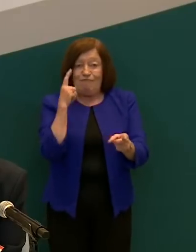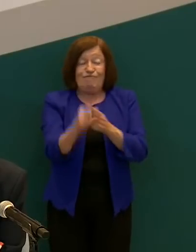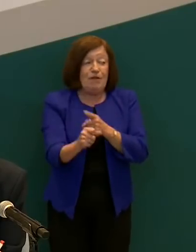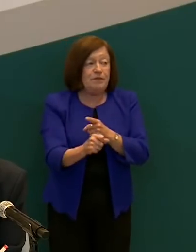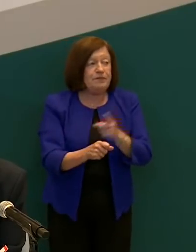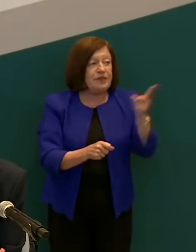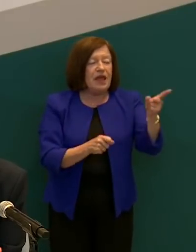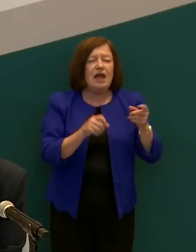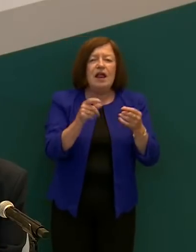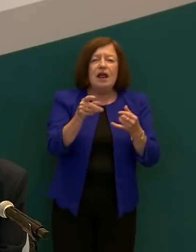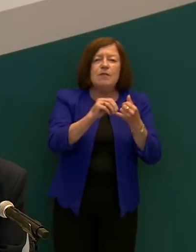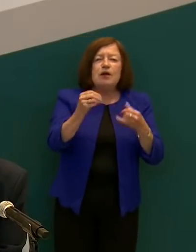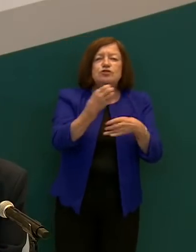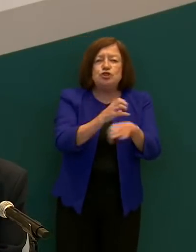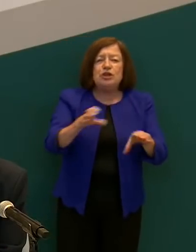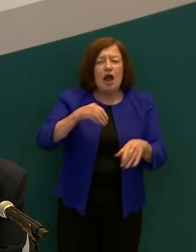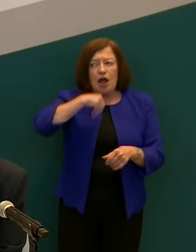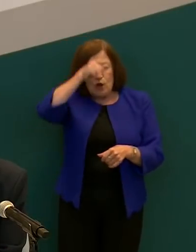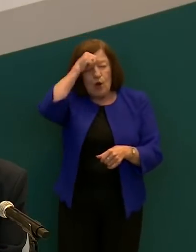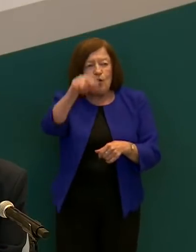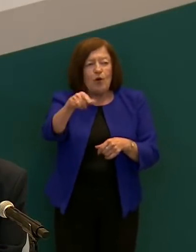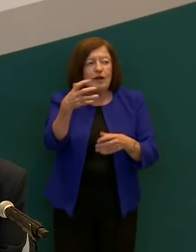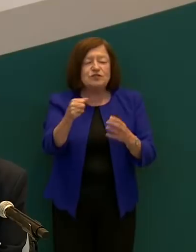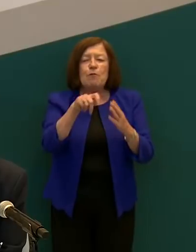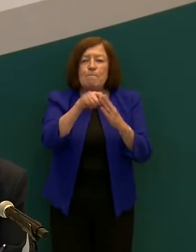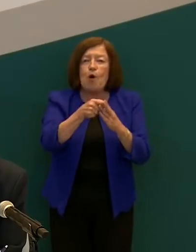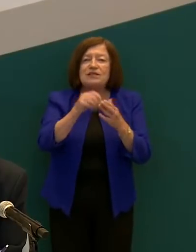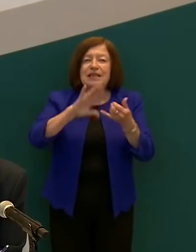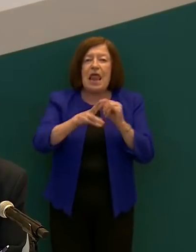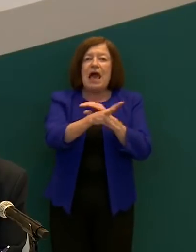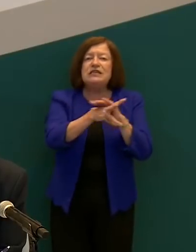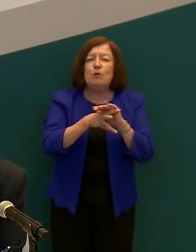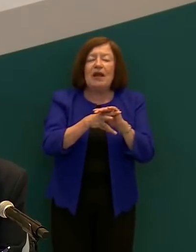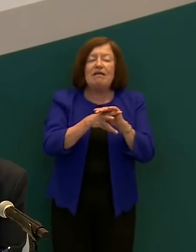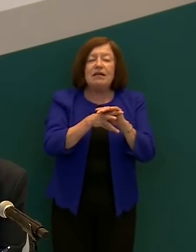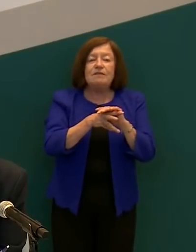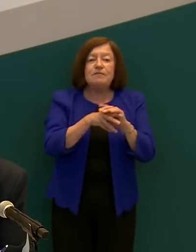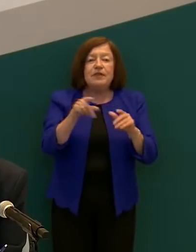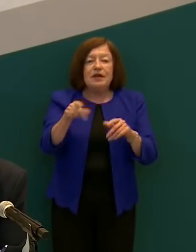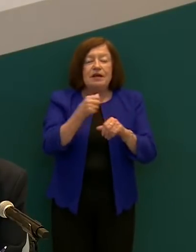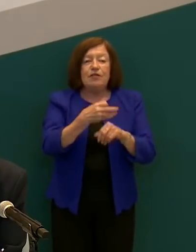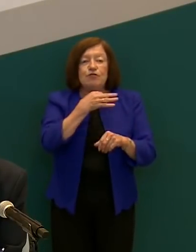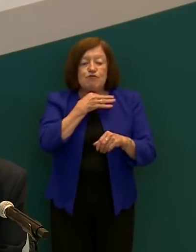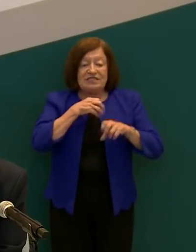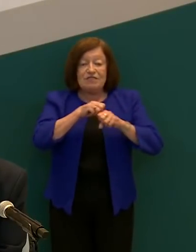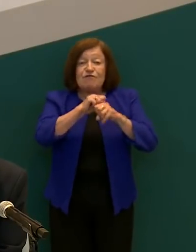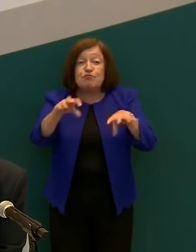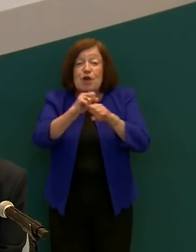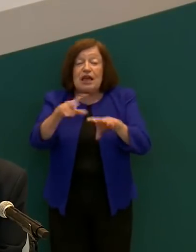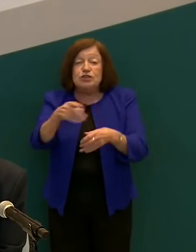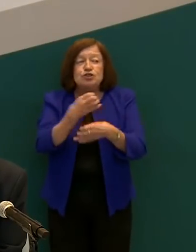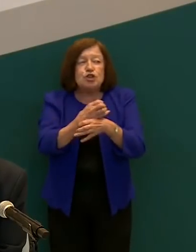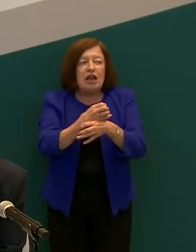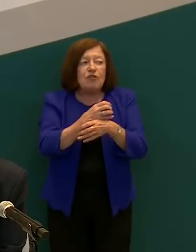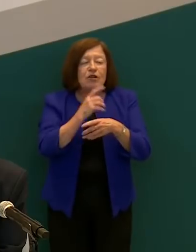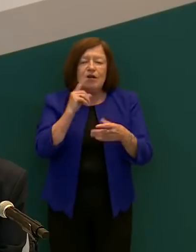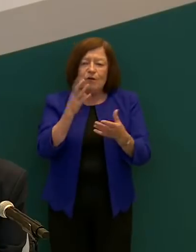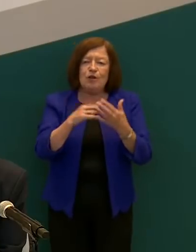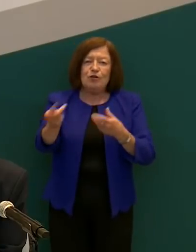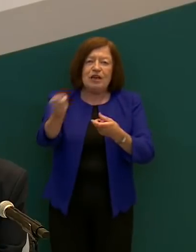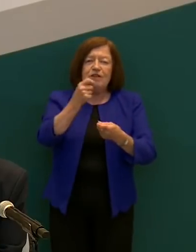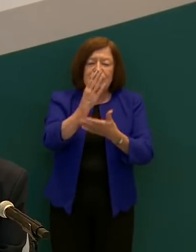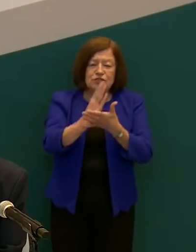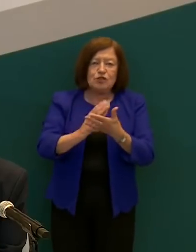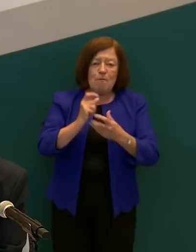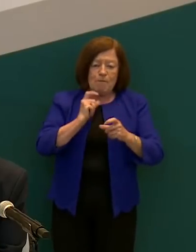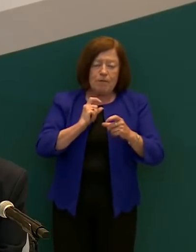then finally, just in relation to children, I know you made some points there last week about the risk of spread in relation to children. What reassurance can you give